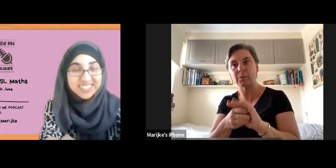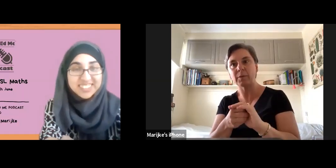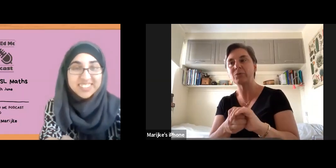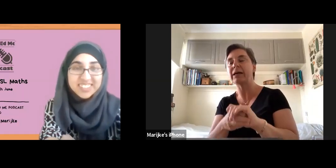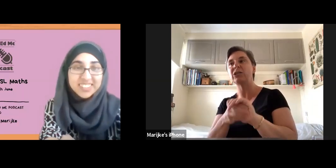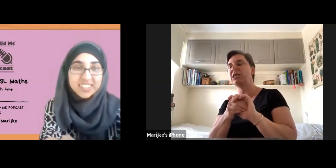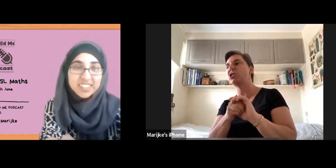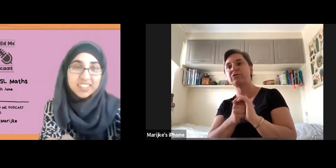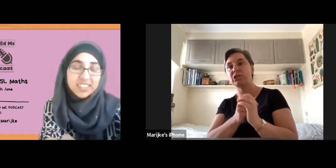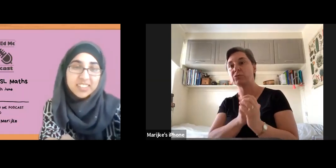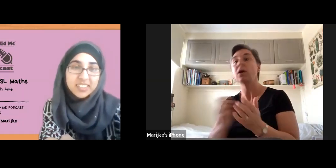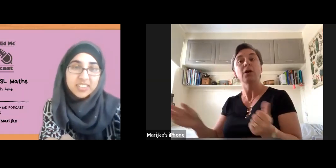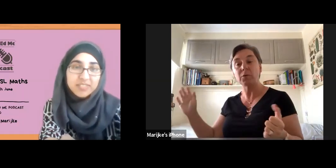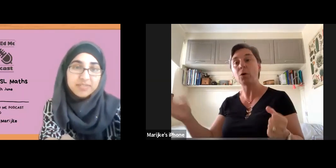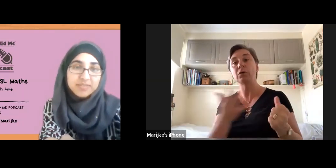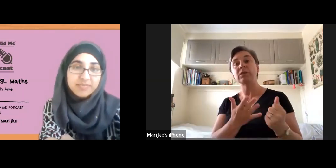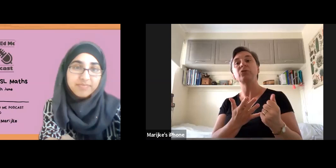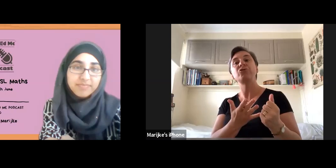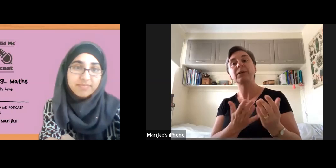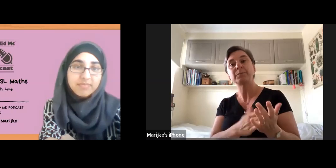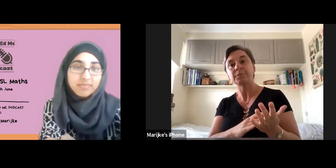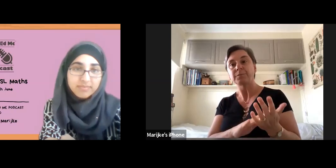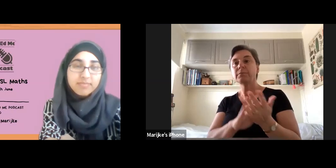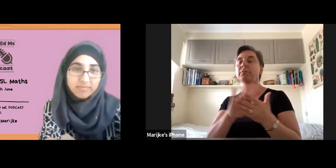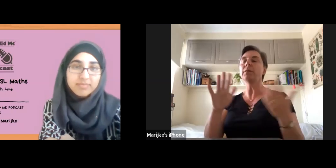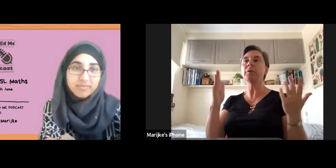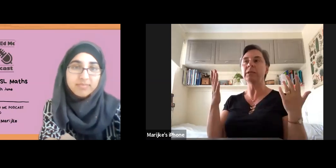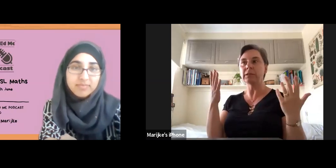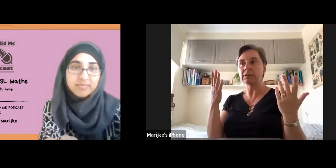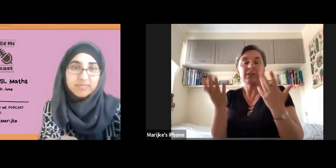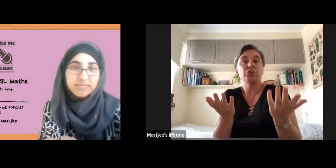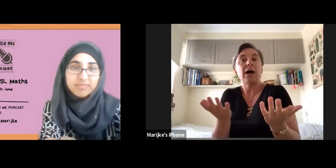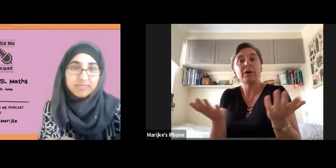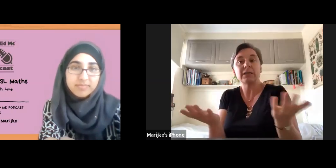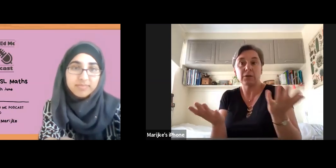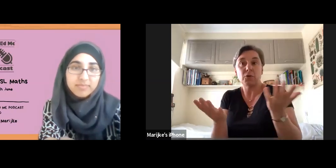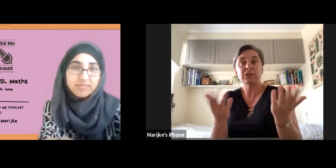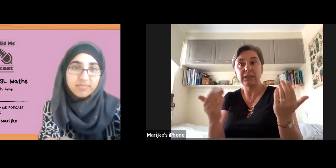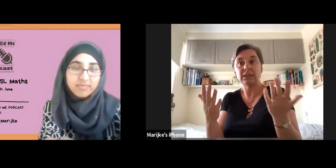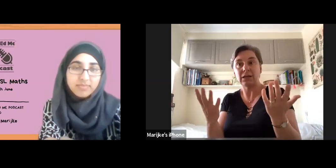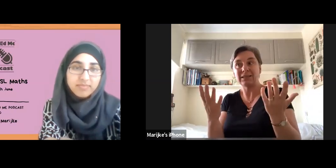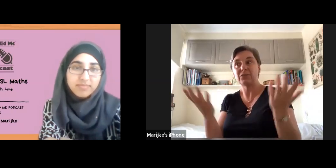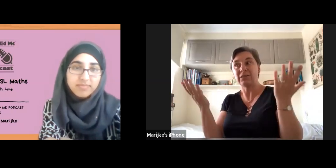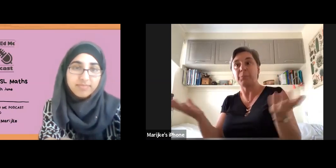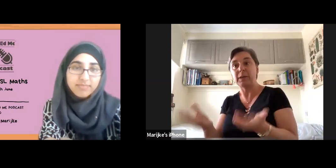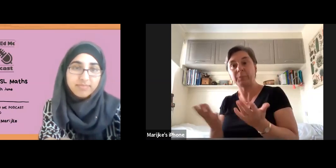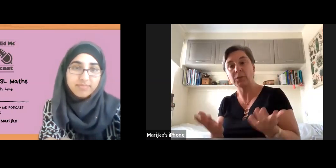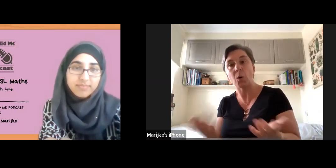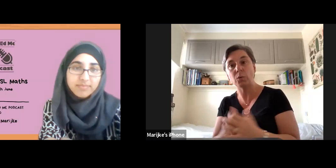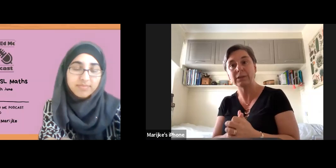problem. So I can teach deaf children from all over the country. But the issue now is, of course, I need to let people know that